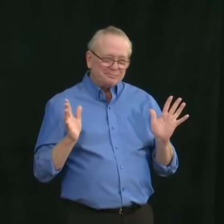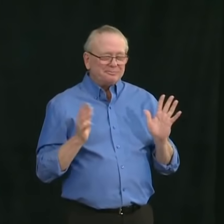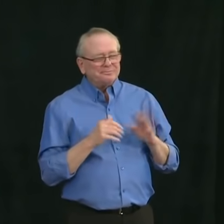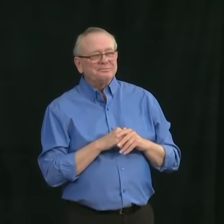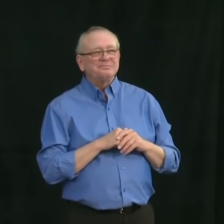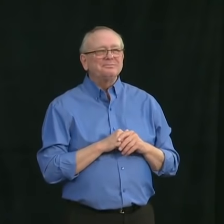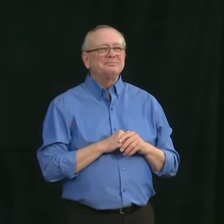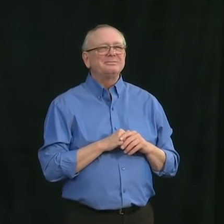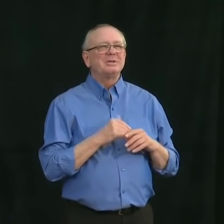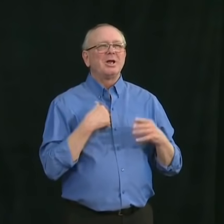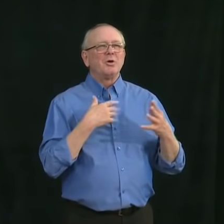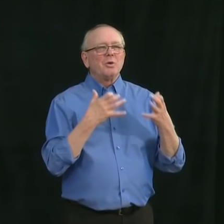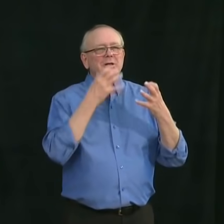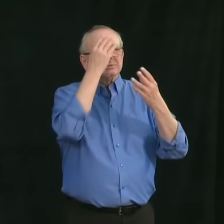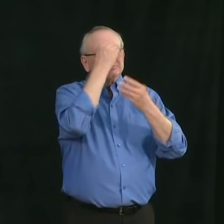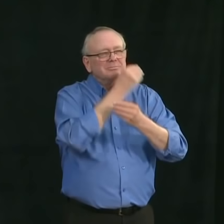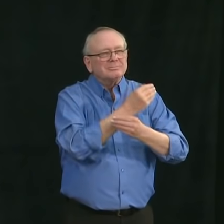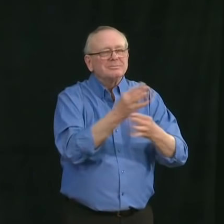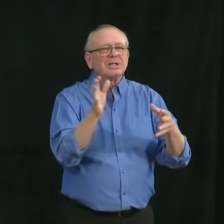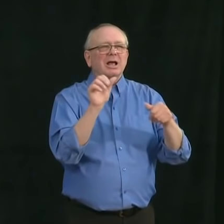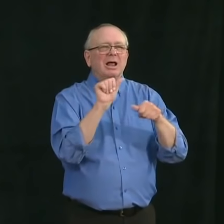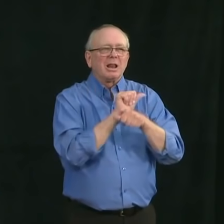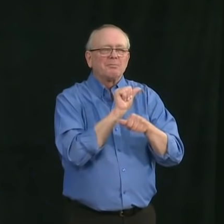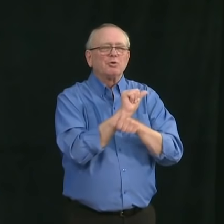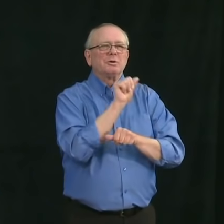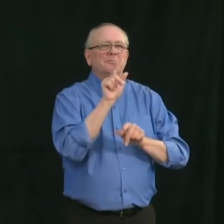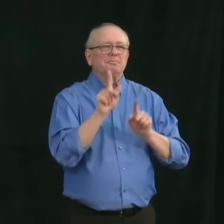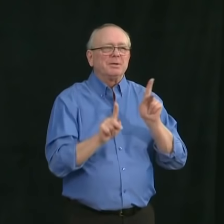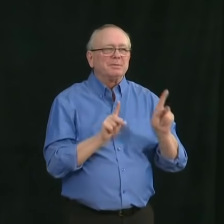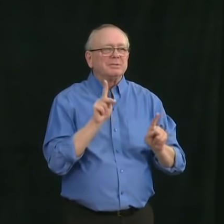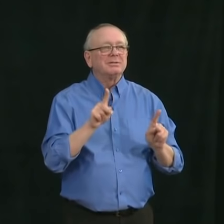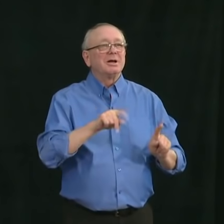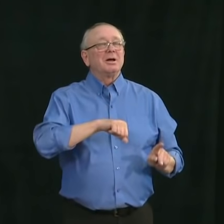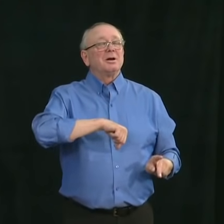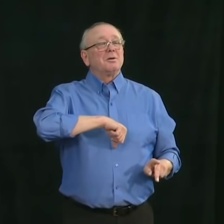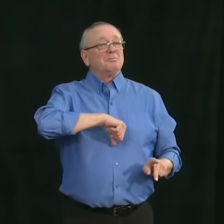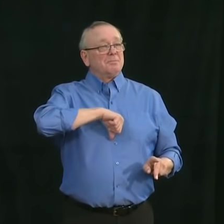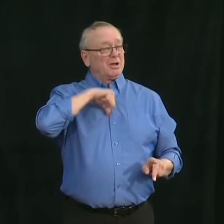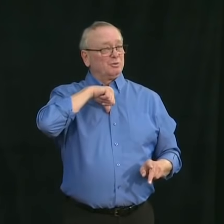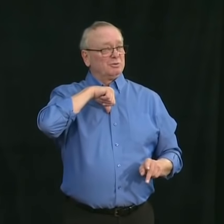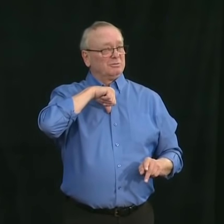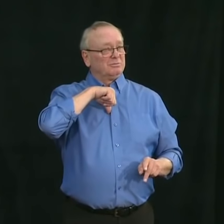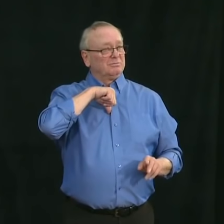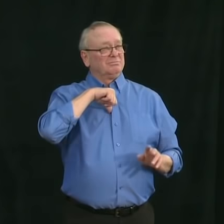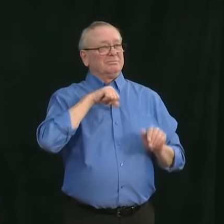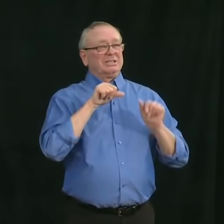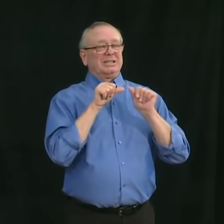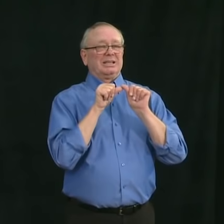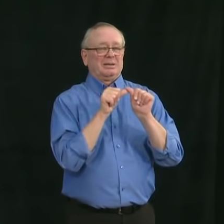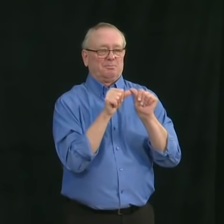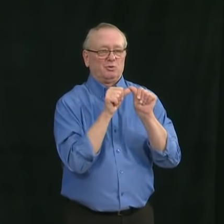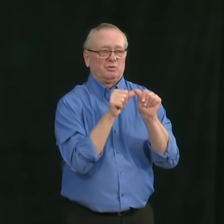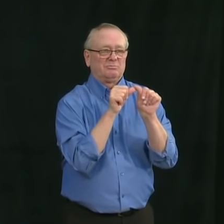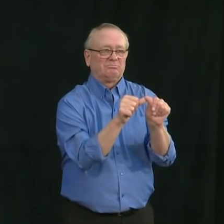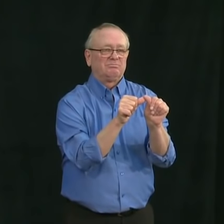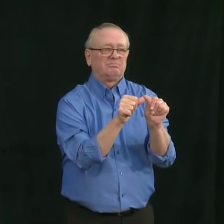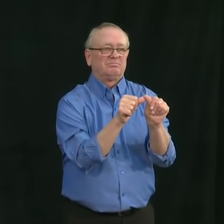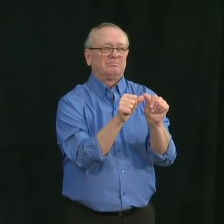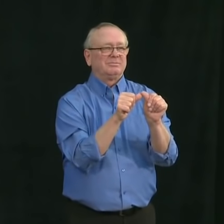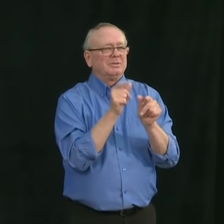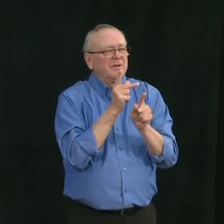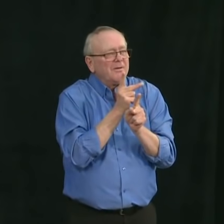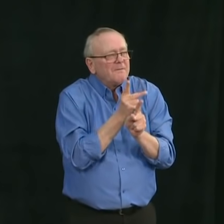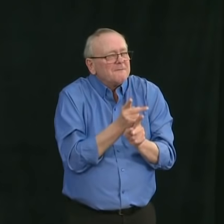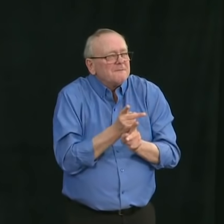two messages I would want Albertans to know about. Firstly, be proud. Second, let's continue the good work and be cautious as we start to consider